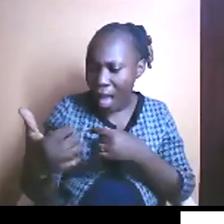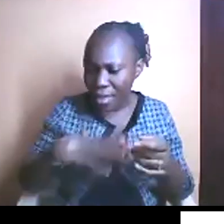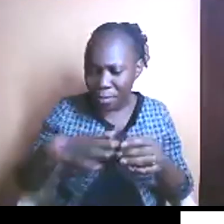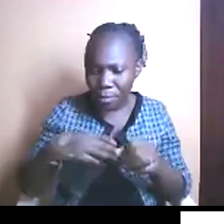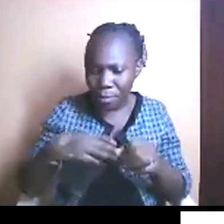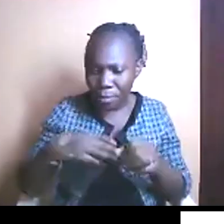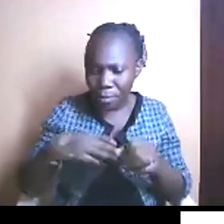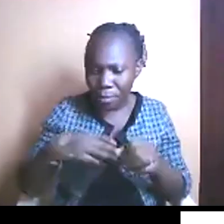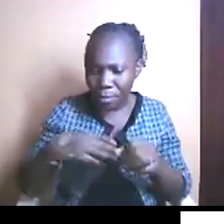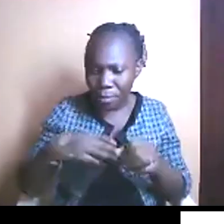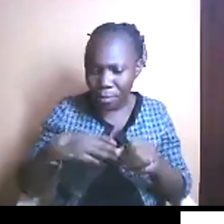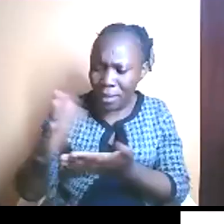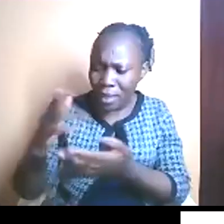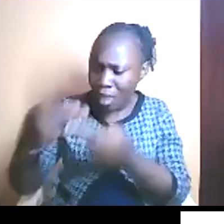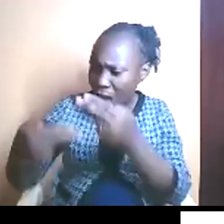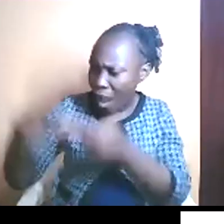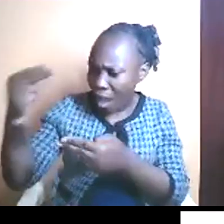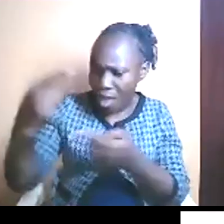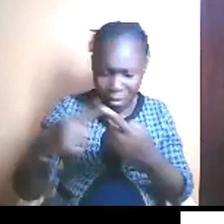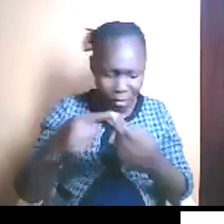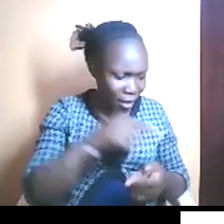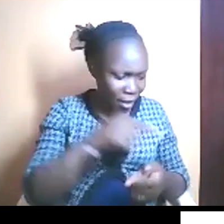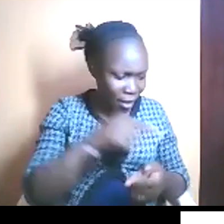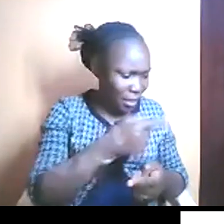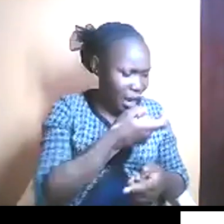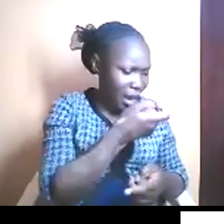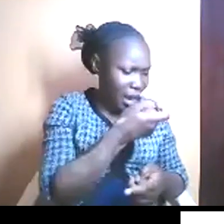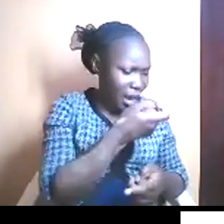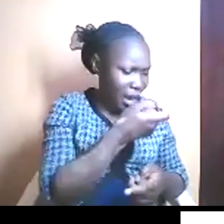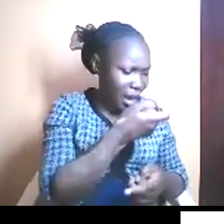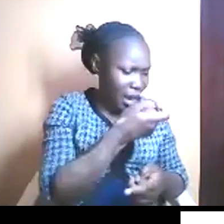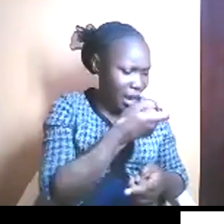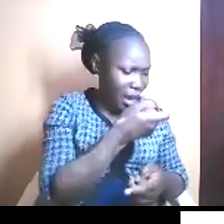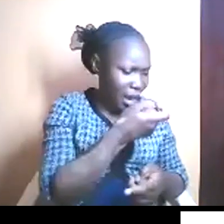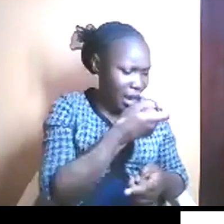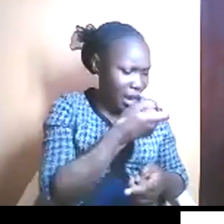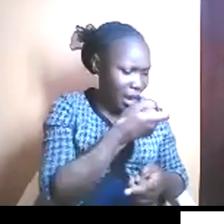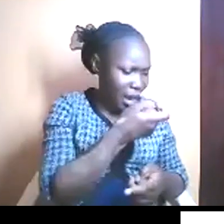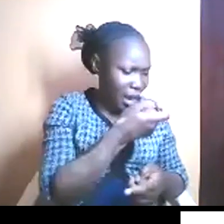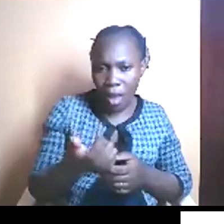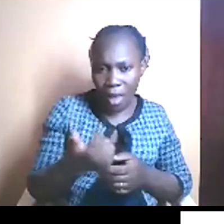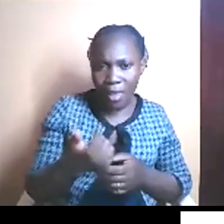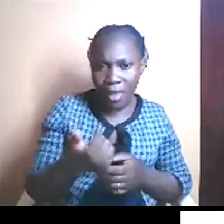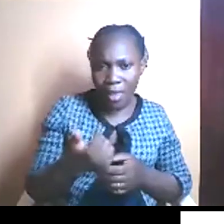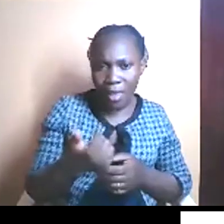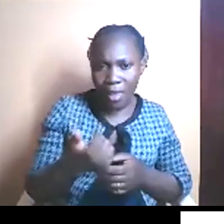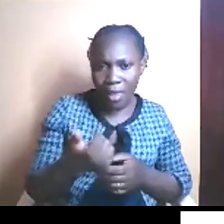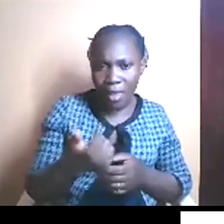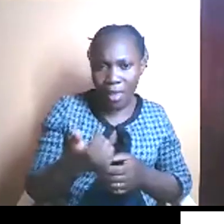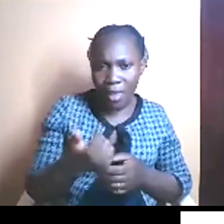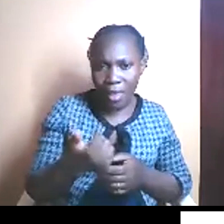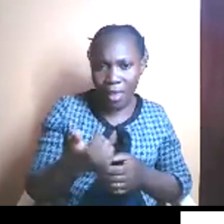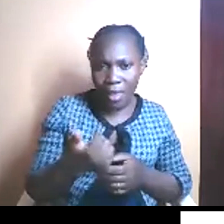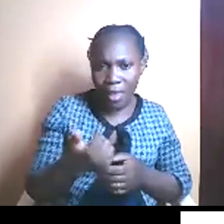racially discriminated because her colleagues earn more than she does. She was told that she has no degree, then she